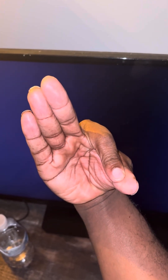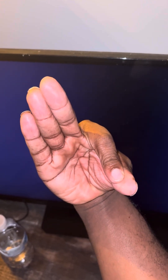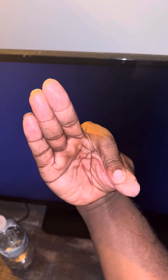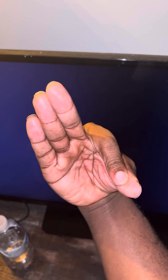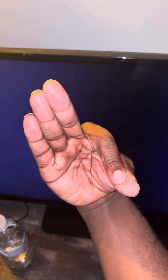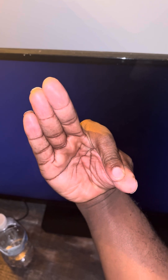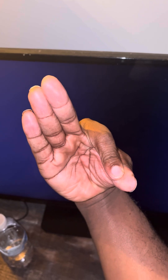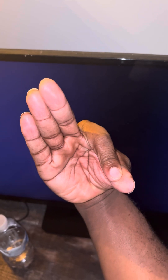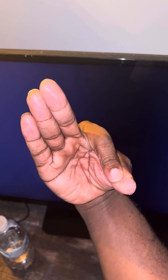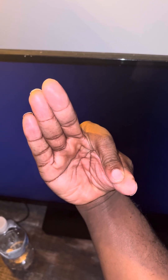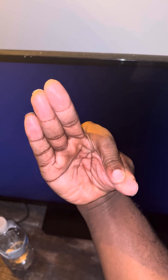fan.